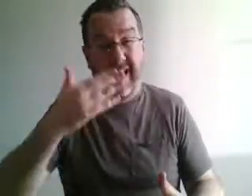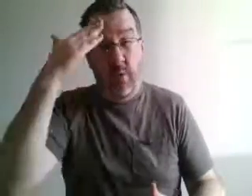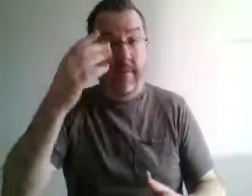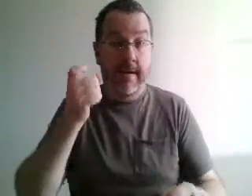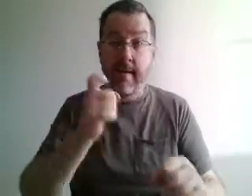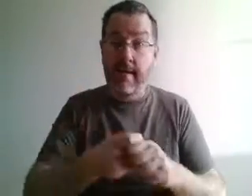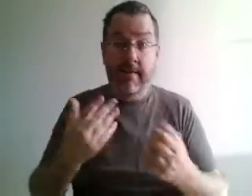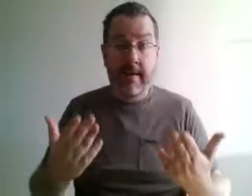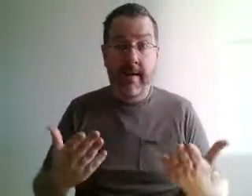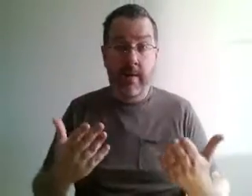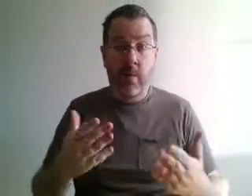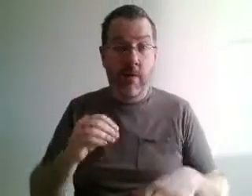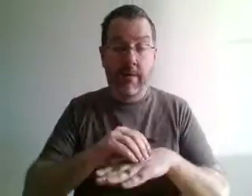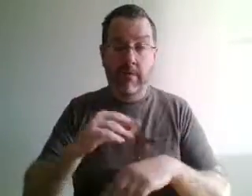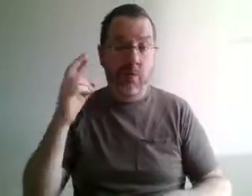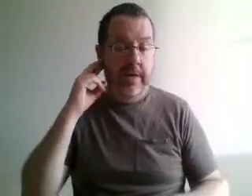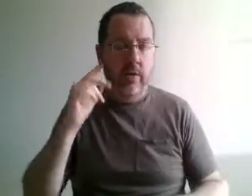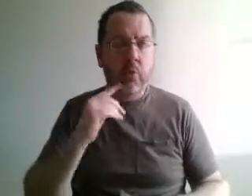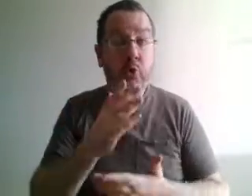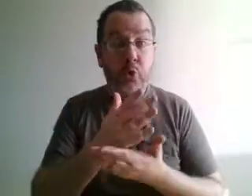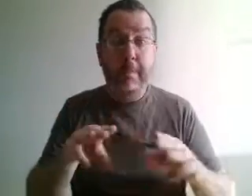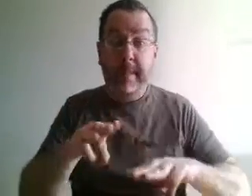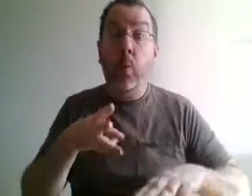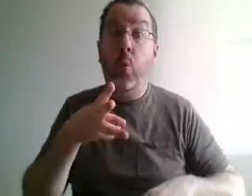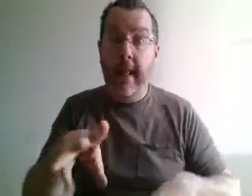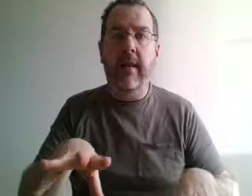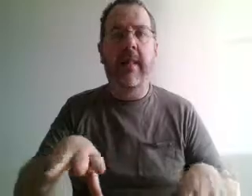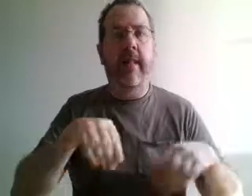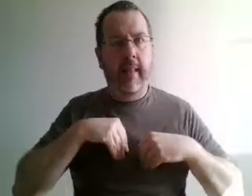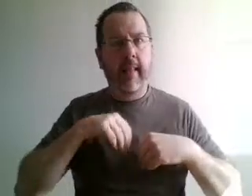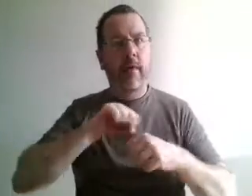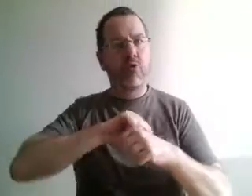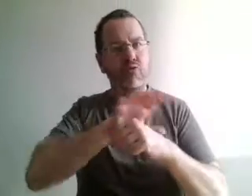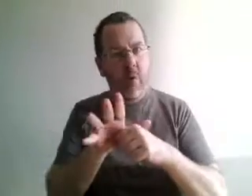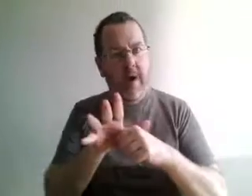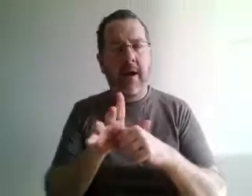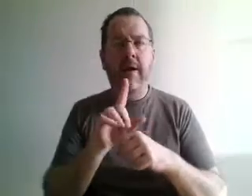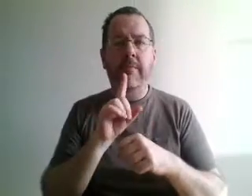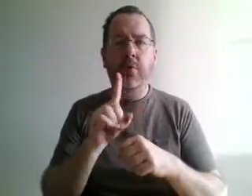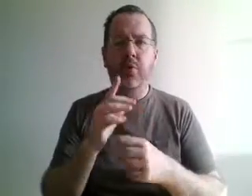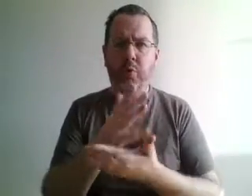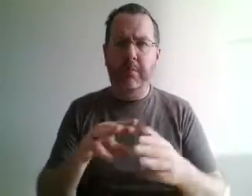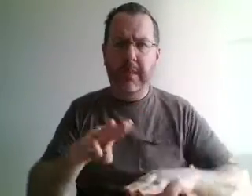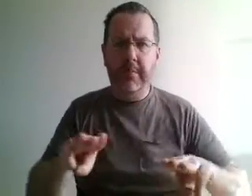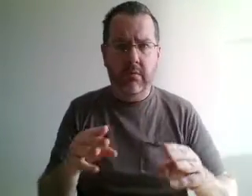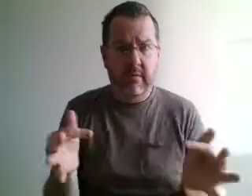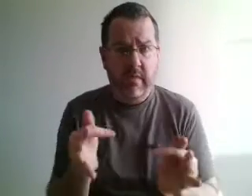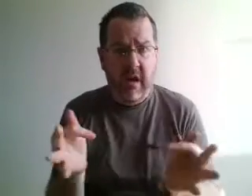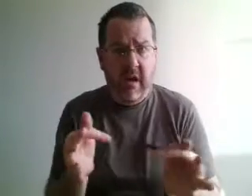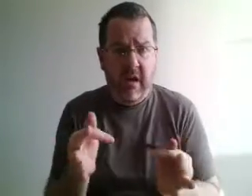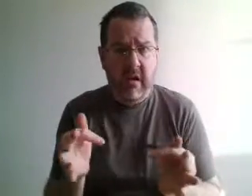for people who are going to get the virus, and there are going to be a lot of them, it's the prospect of getting ill that frightens them. At least if they had